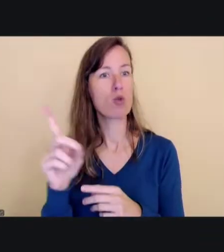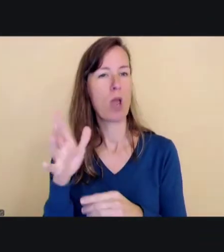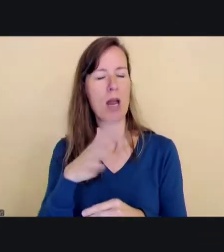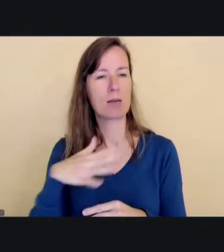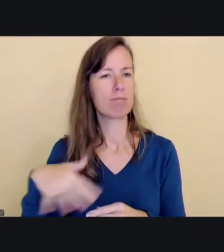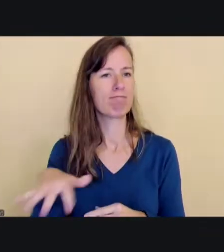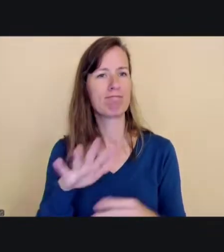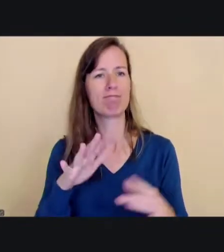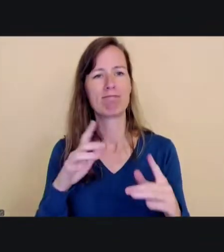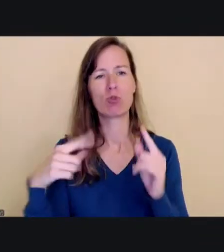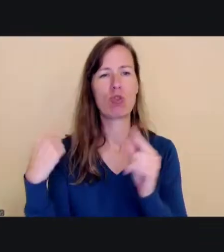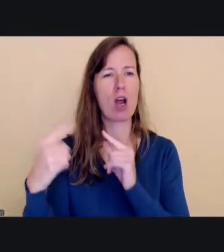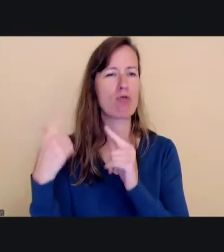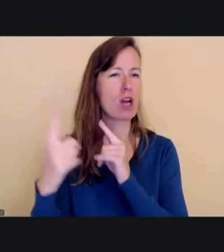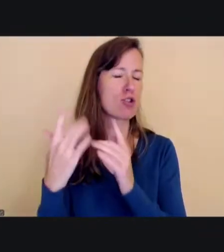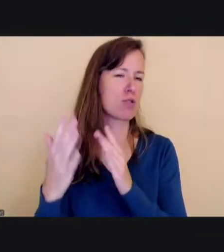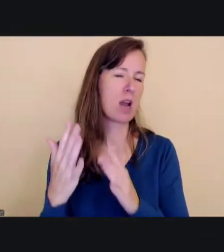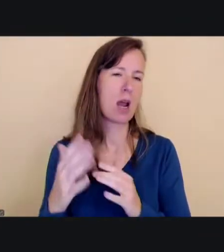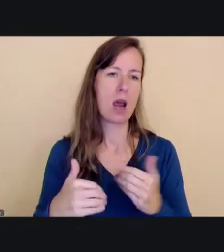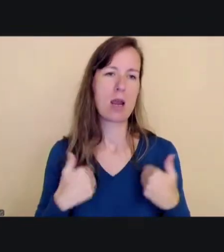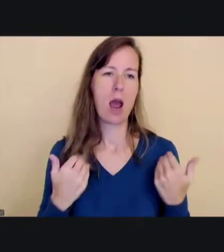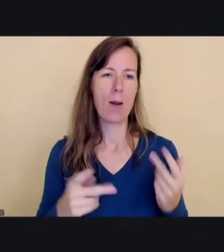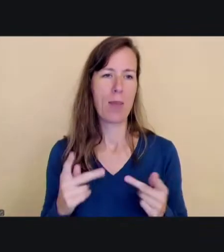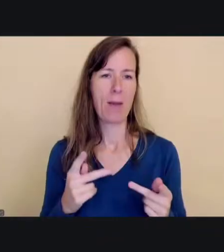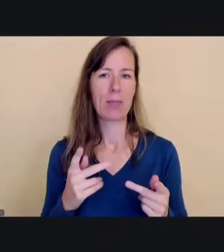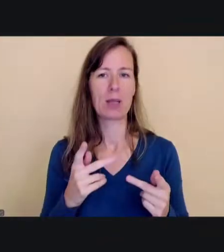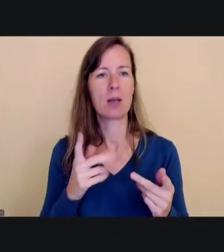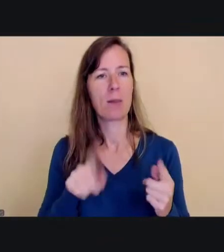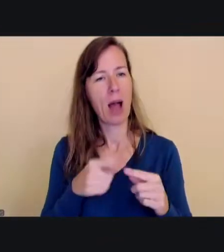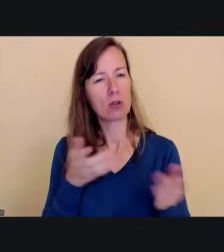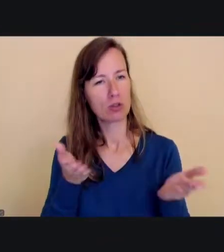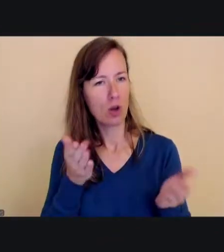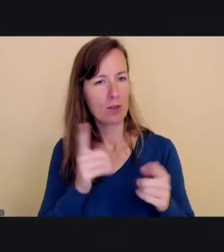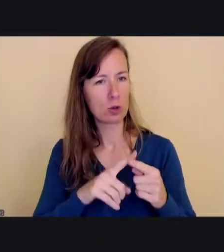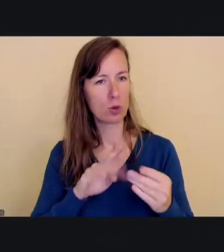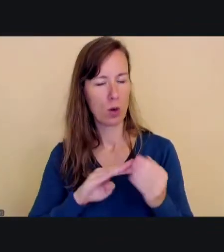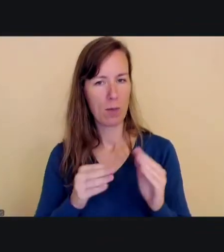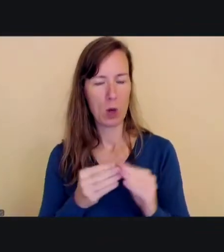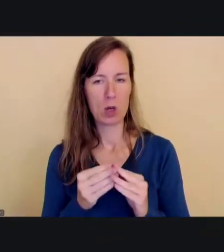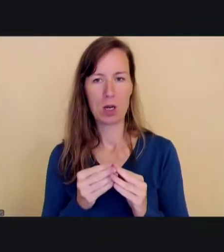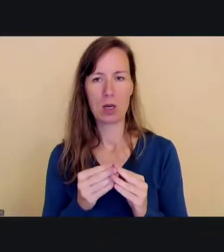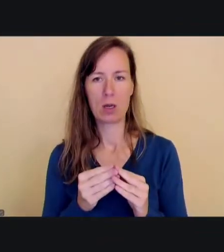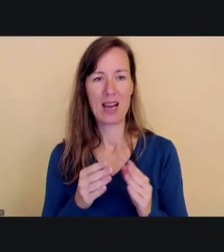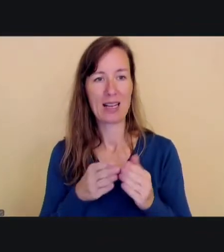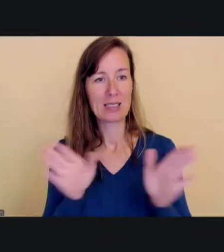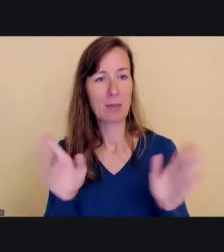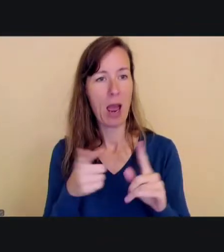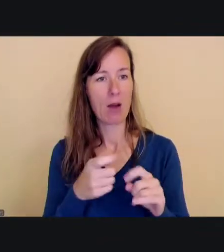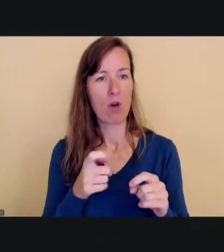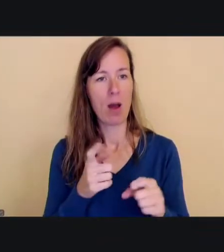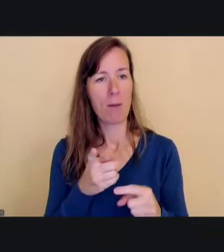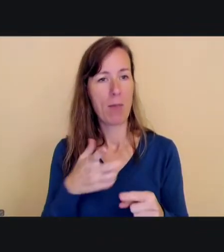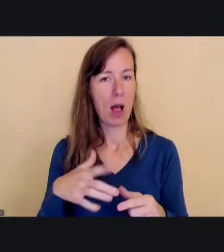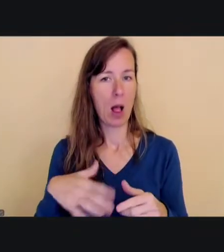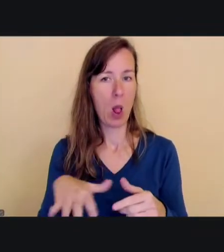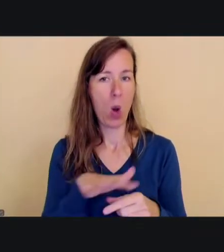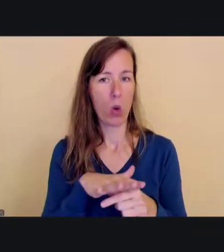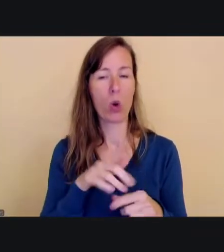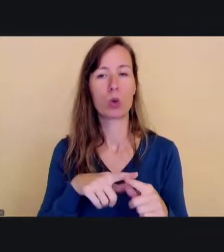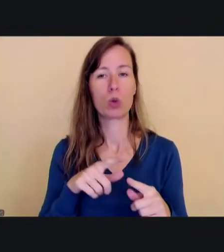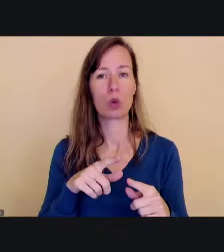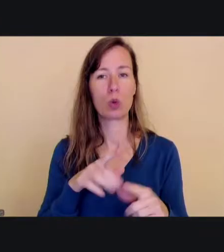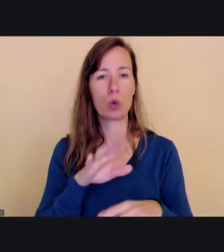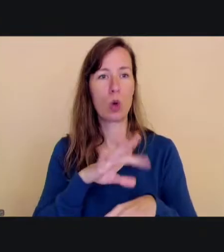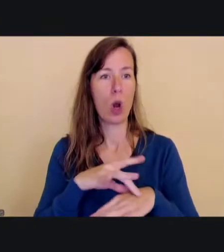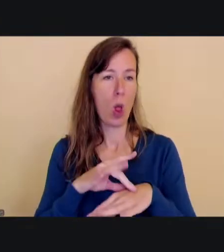of service to community, a service that has spanned from our local to global communities, and whereas St. Ambrose